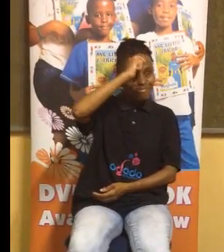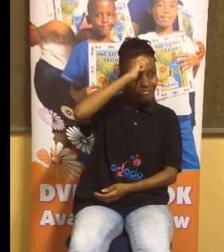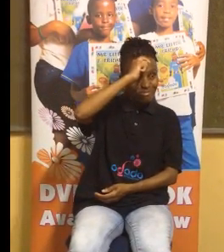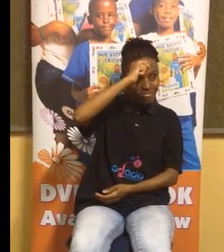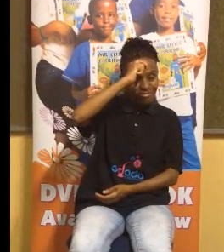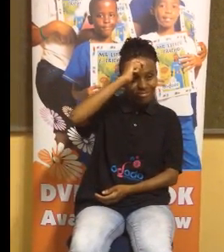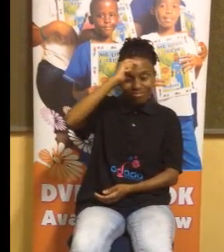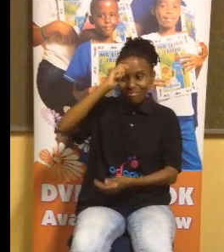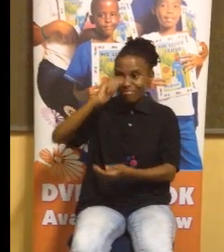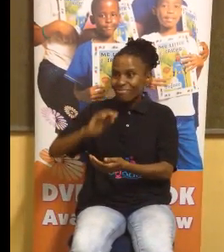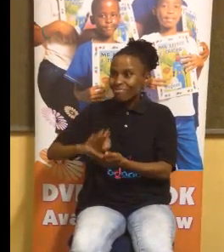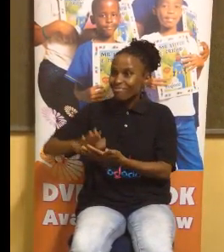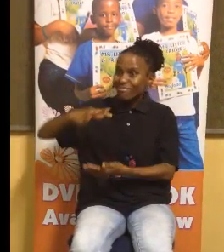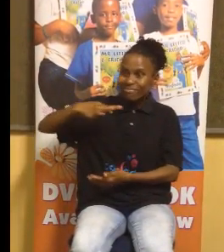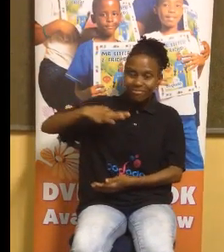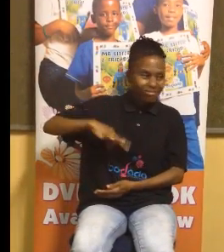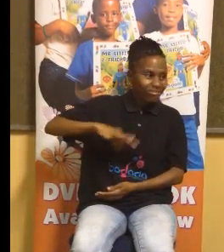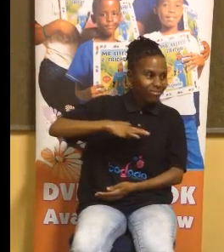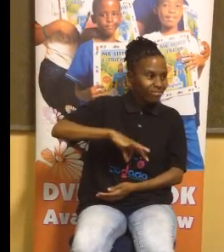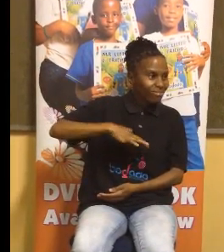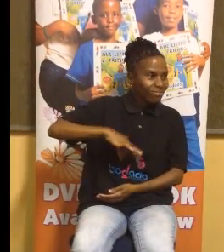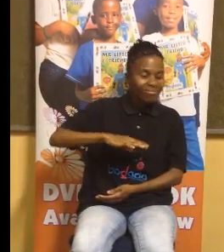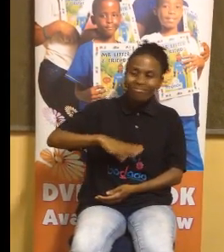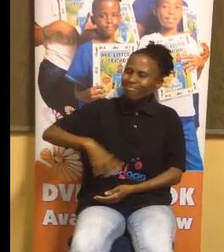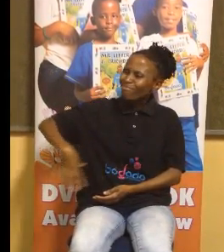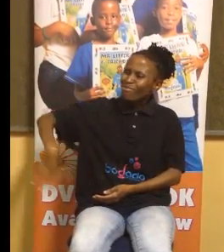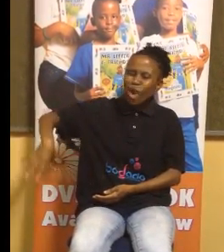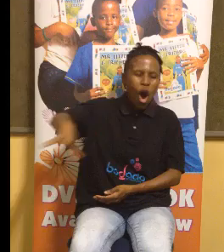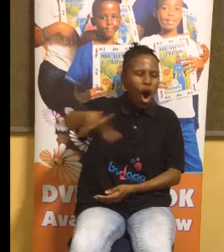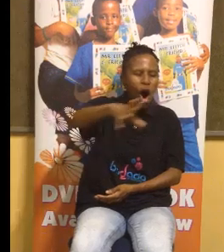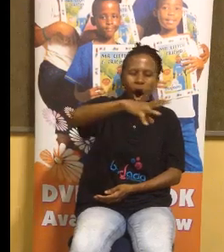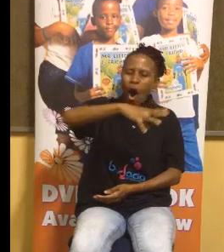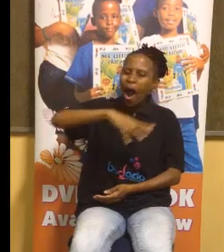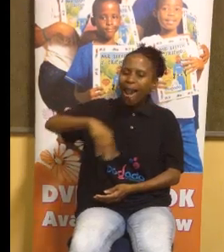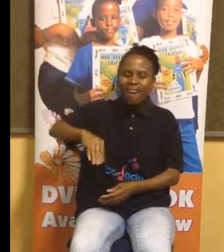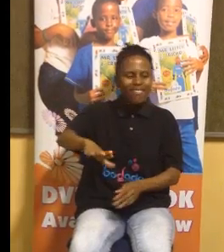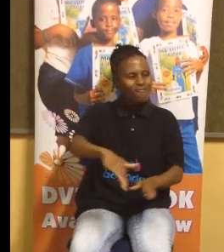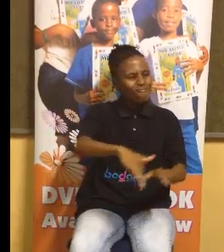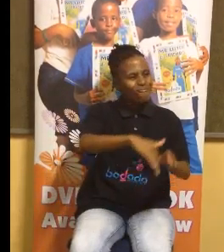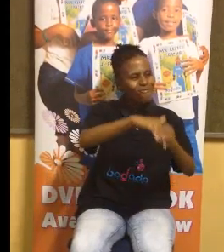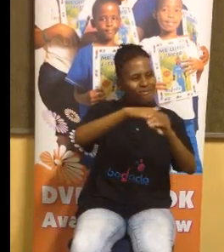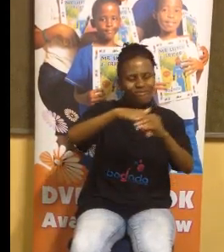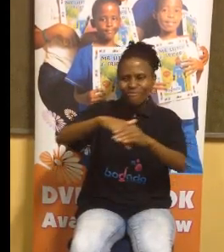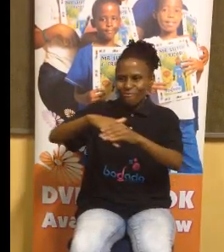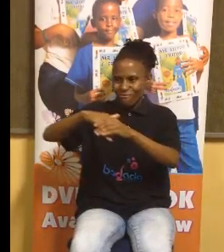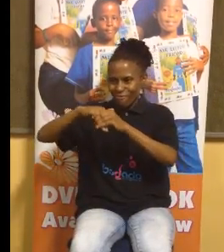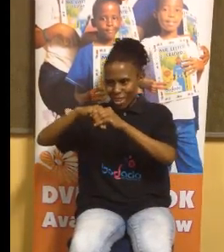girls,